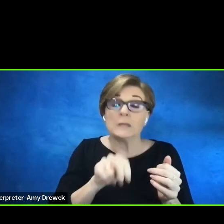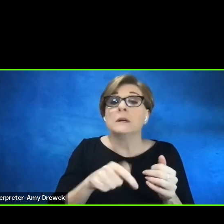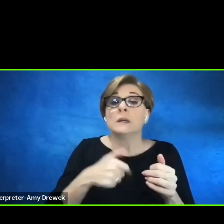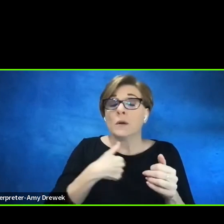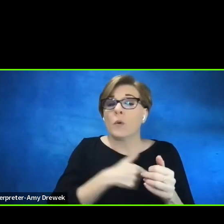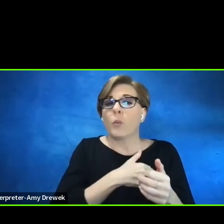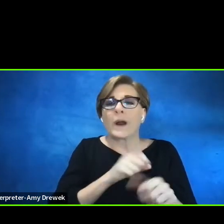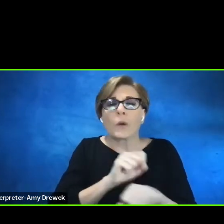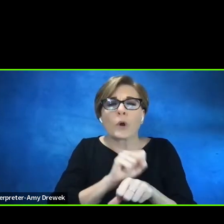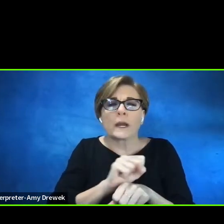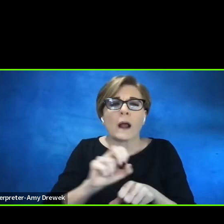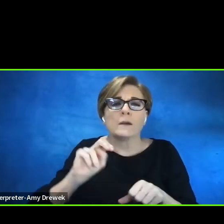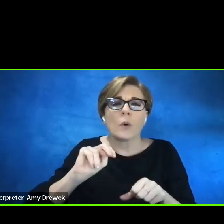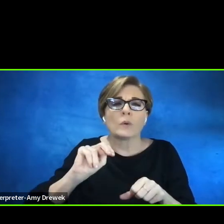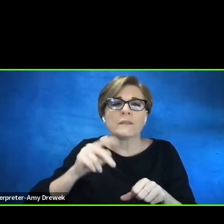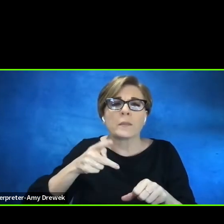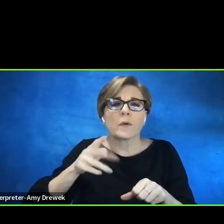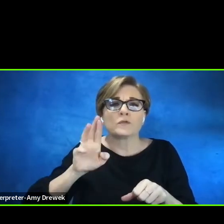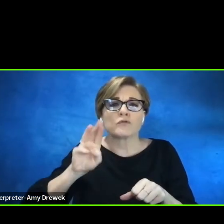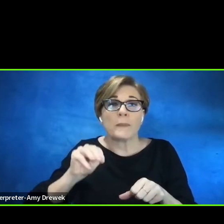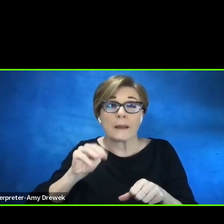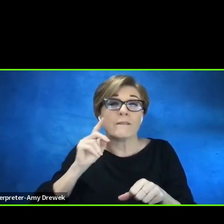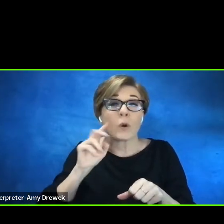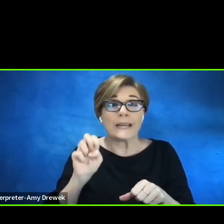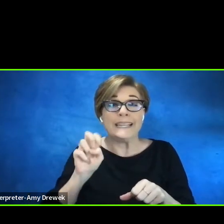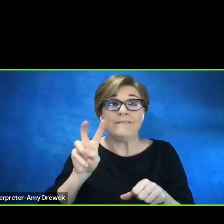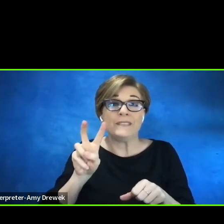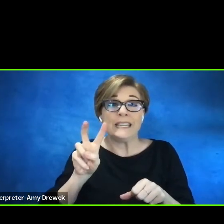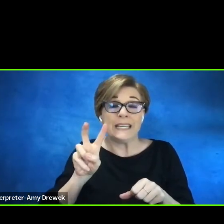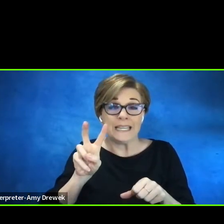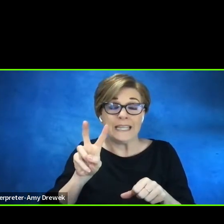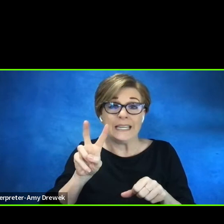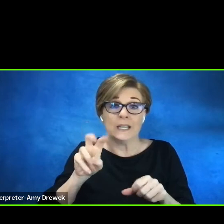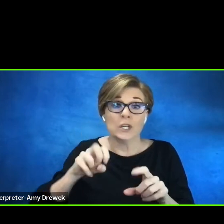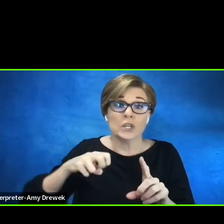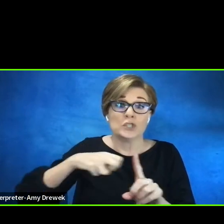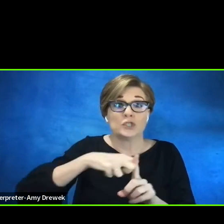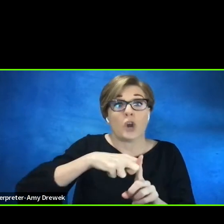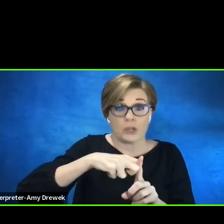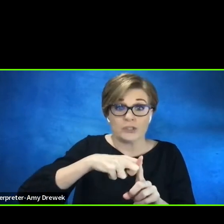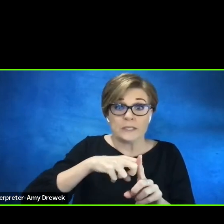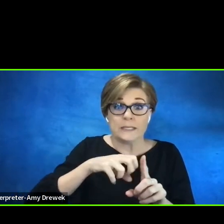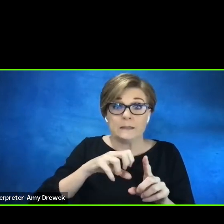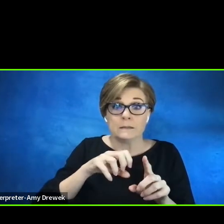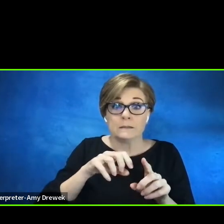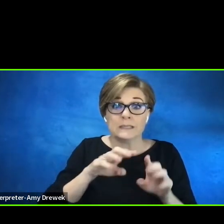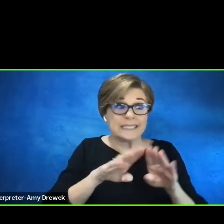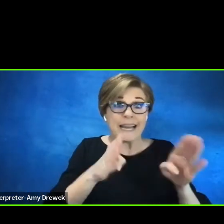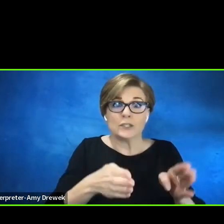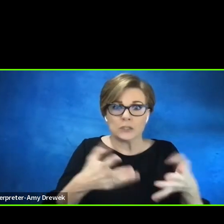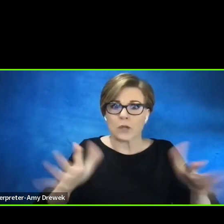EV charging station to ensure all EV charging stations are accessible.